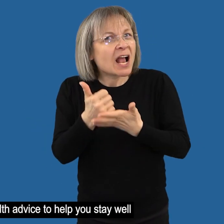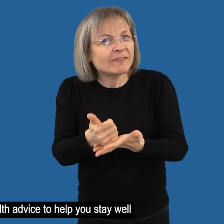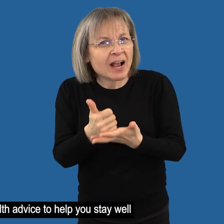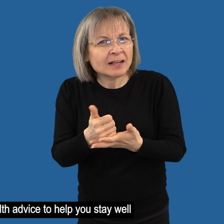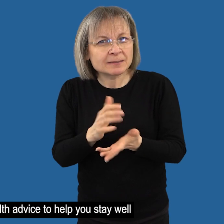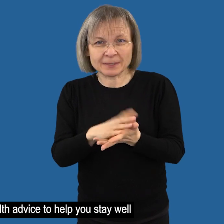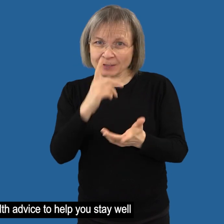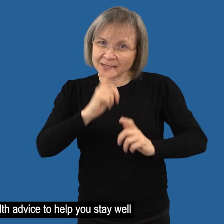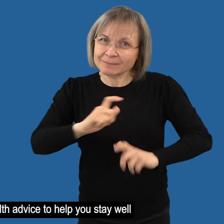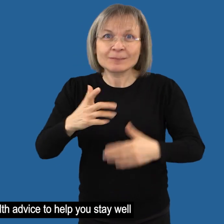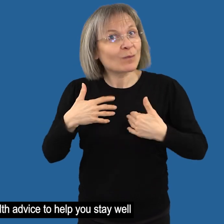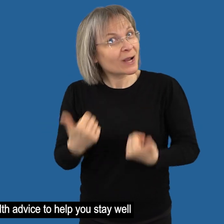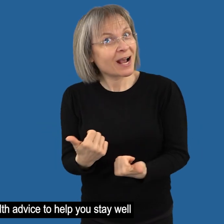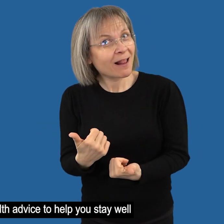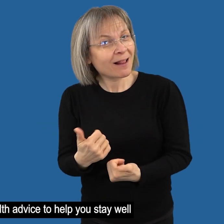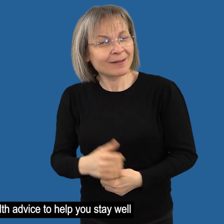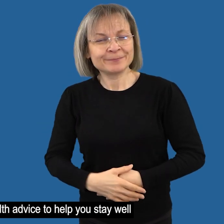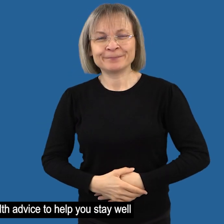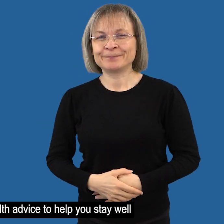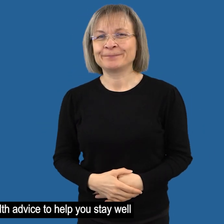Health advice to help you stay well.